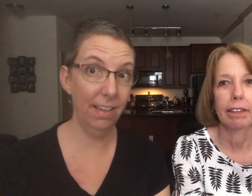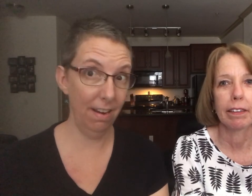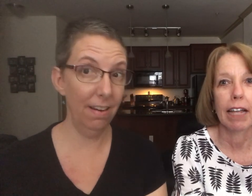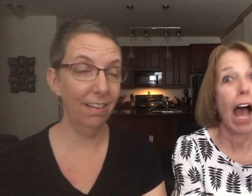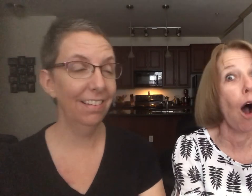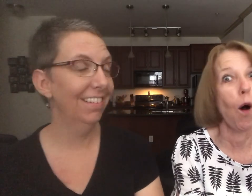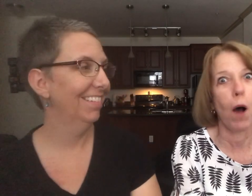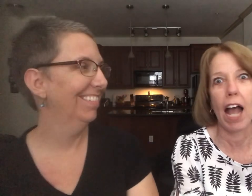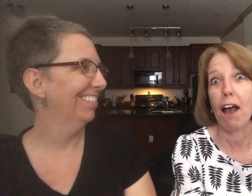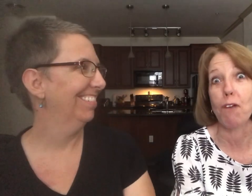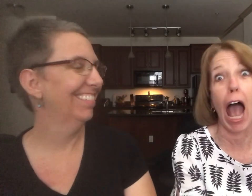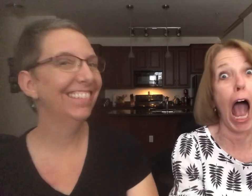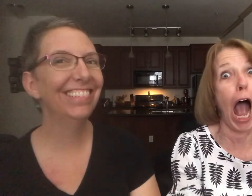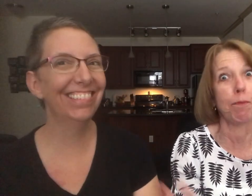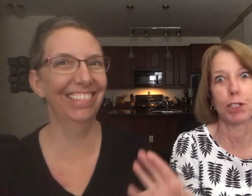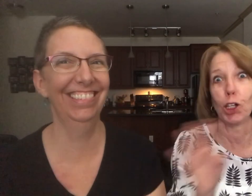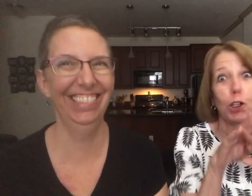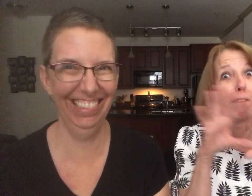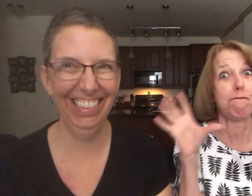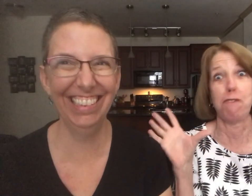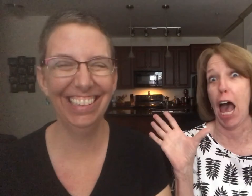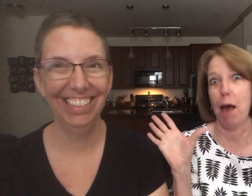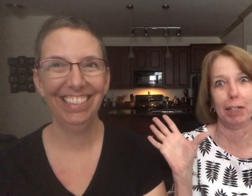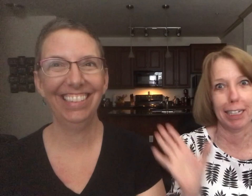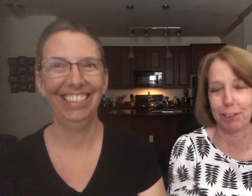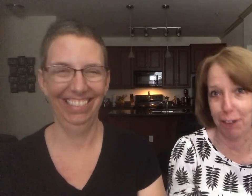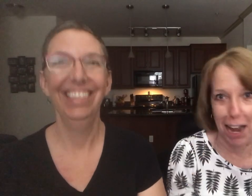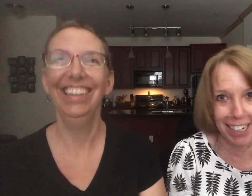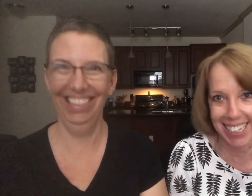here. Oh, I have absolutely fabulous friends.